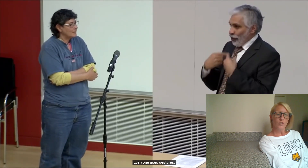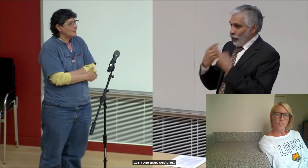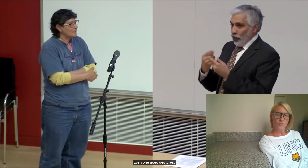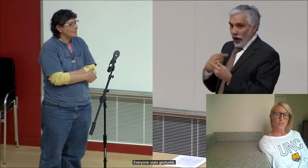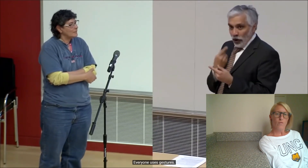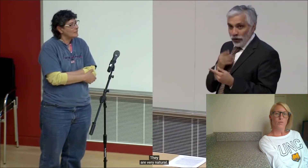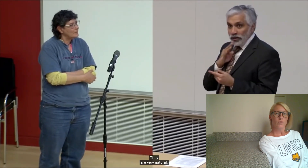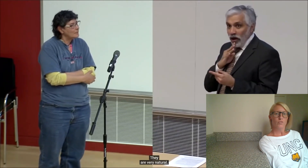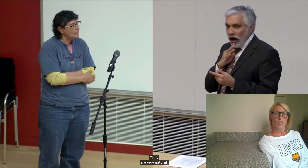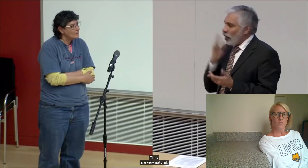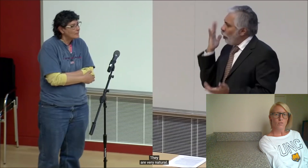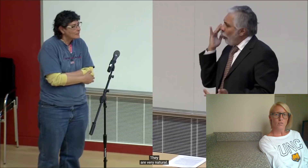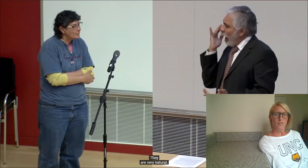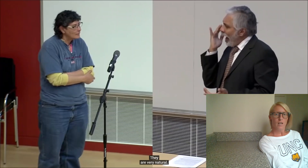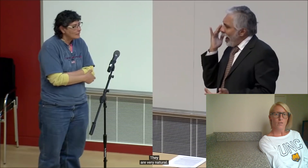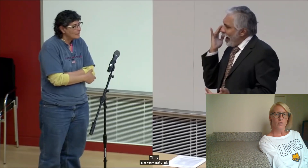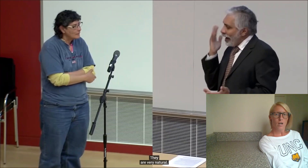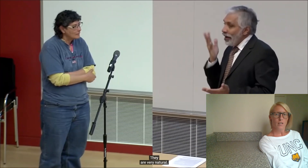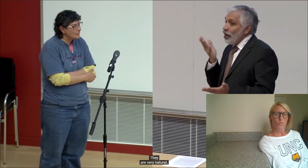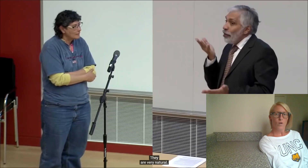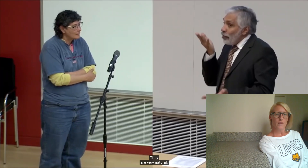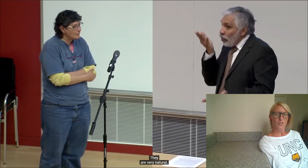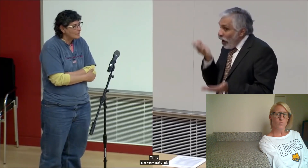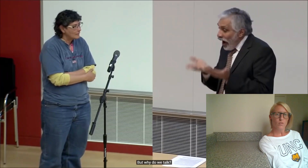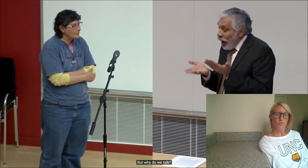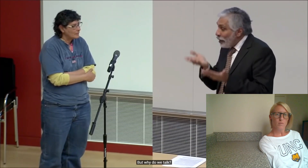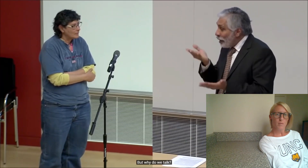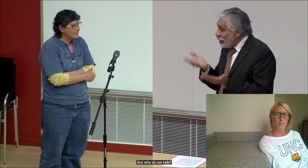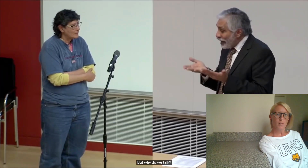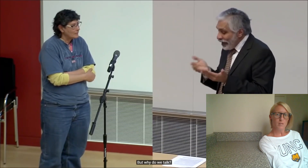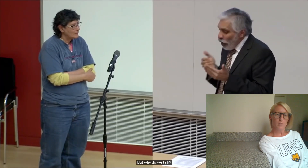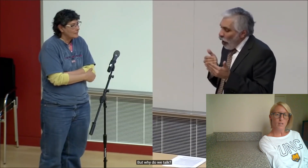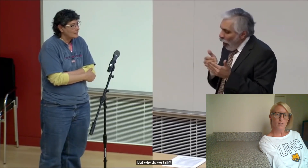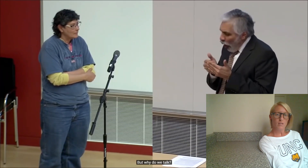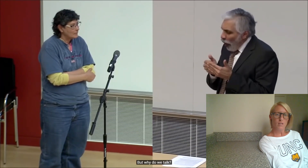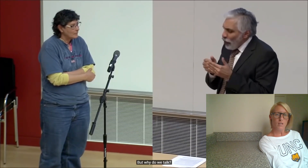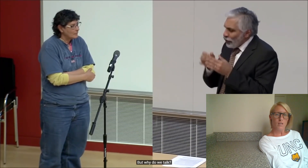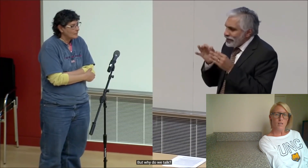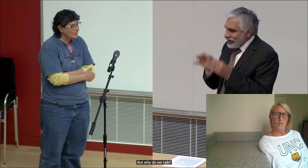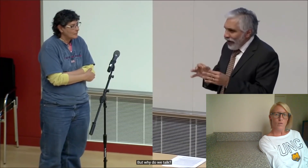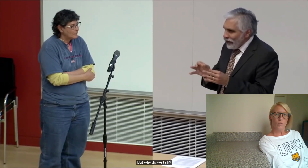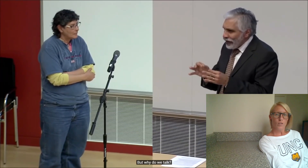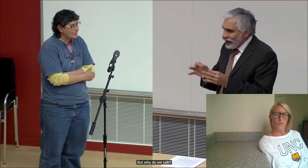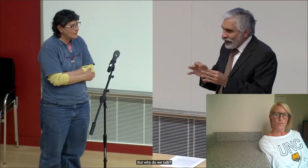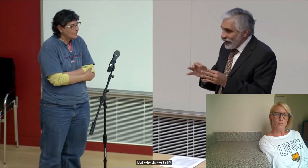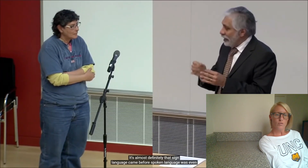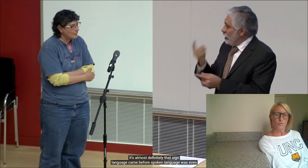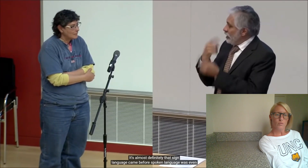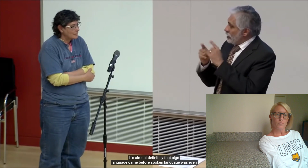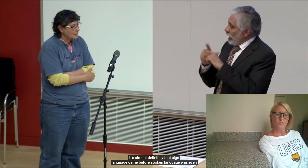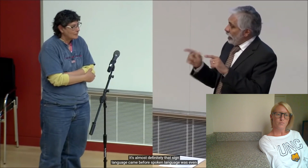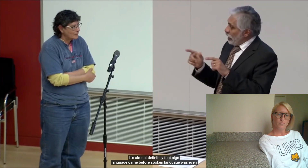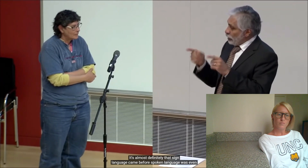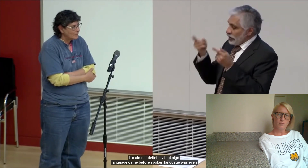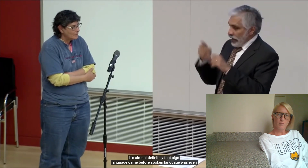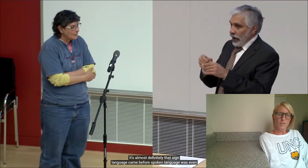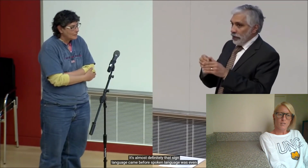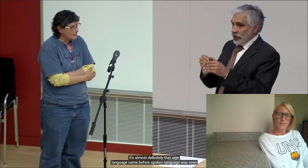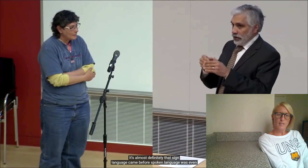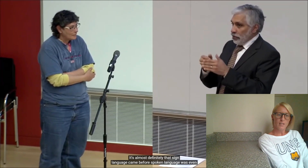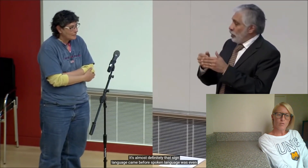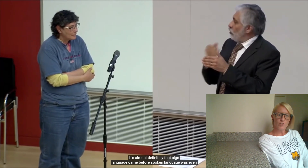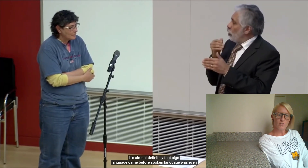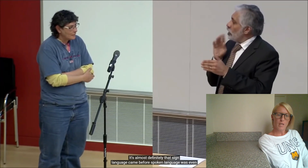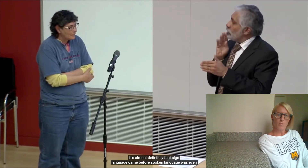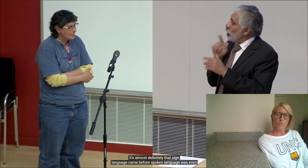uses gestures. They're very natural. and how they talk and why But why do we talk? It's because we're closer It's to almost definitely